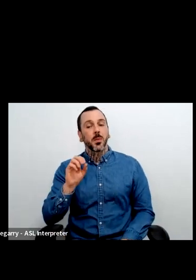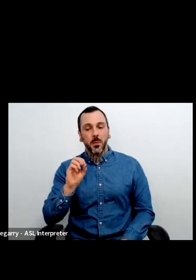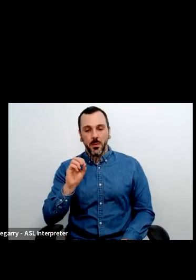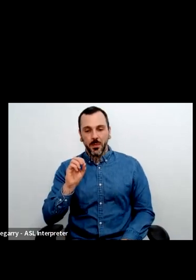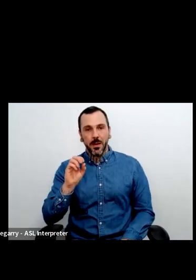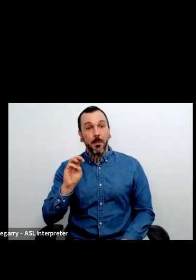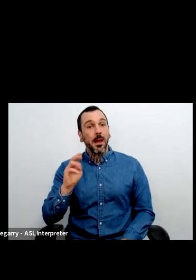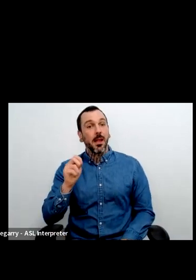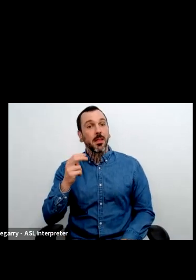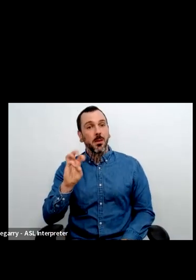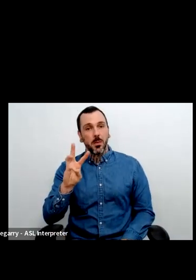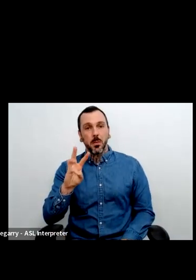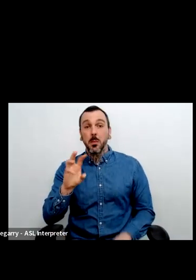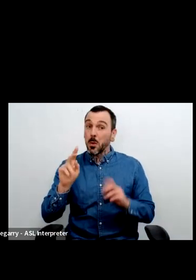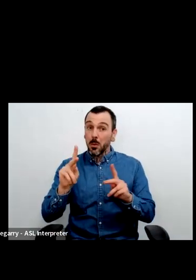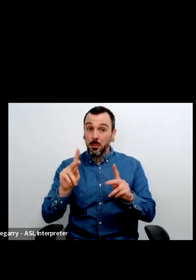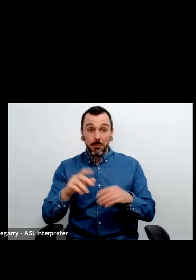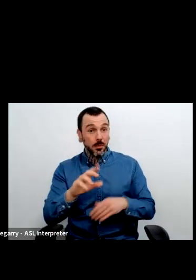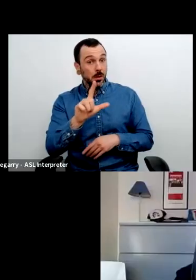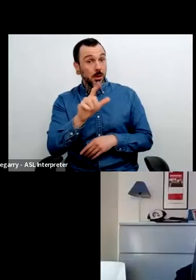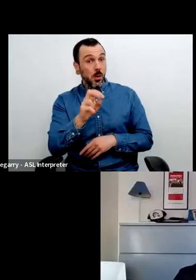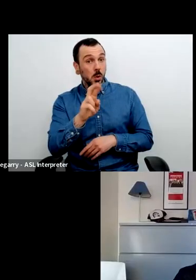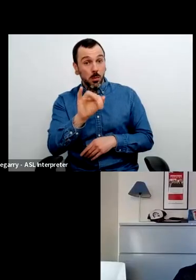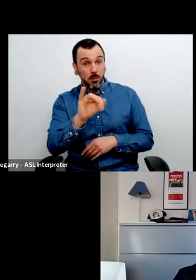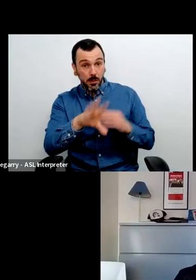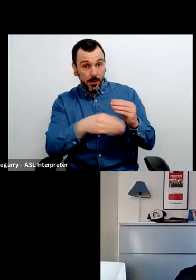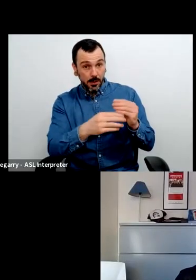Laurie, do you have anything to add about that?